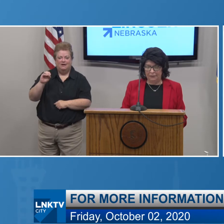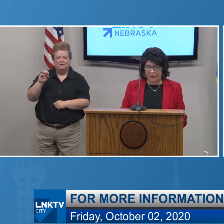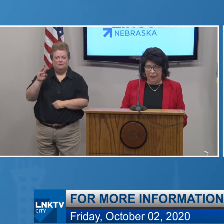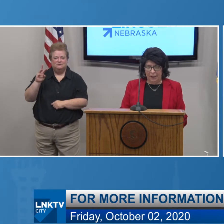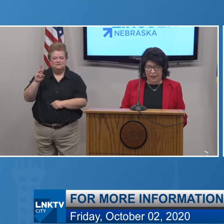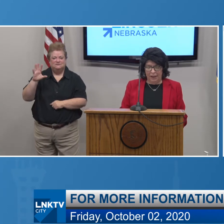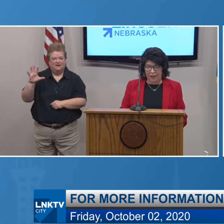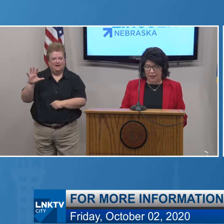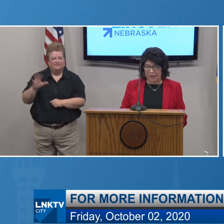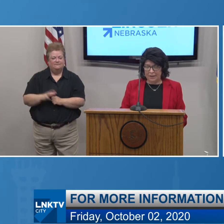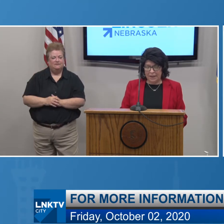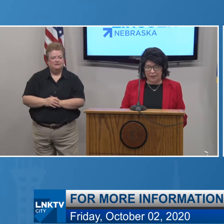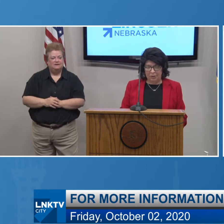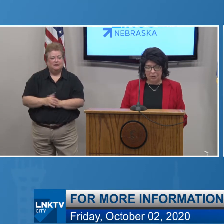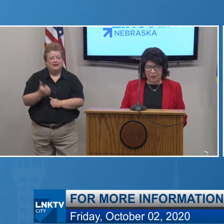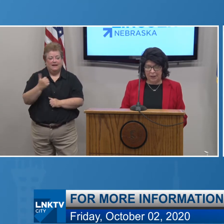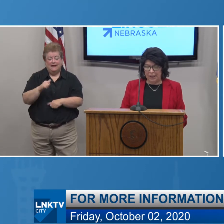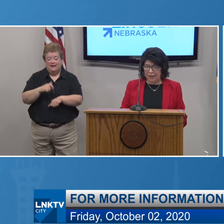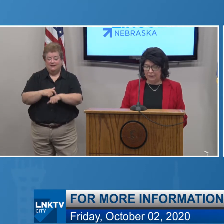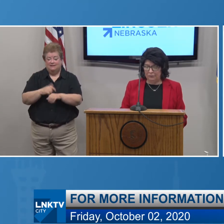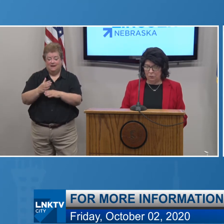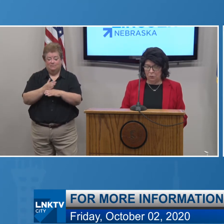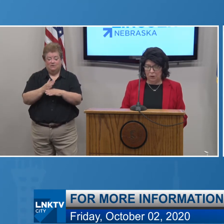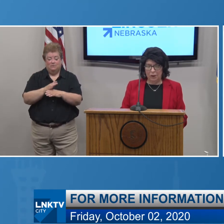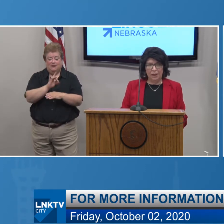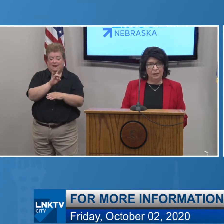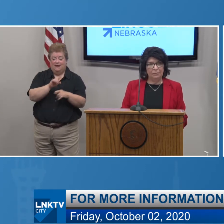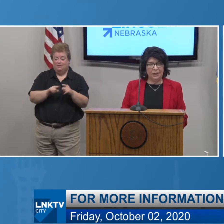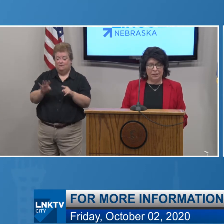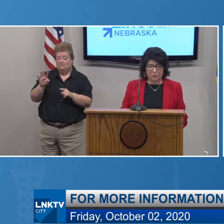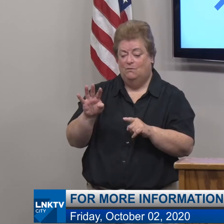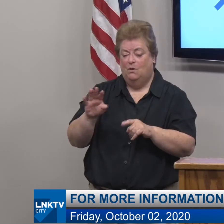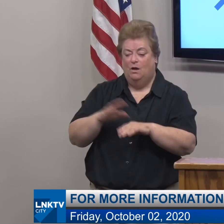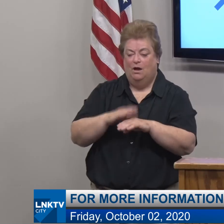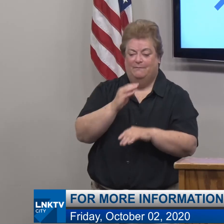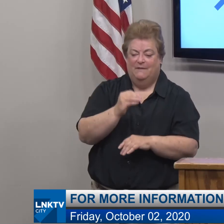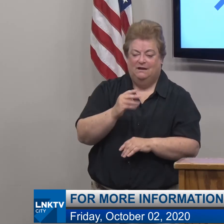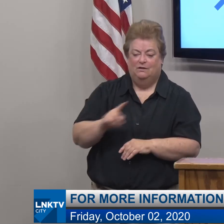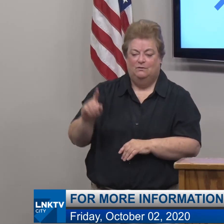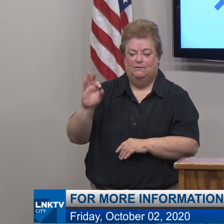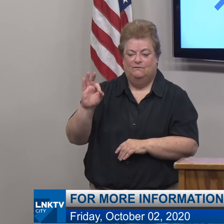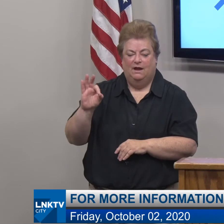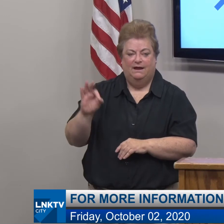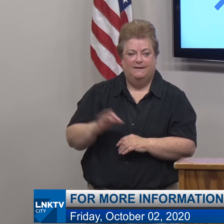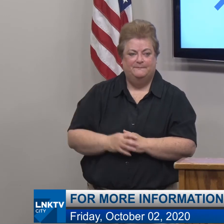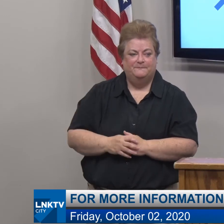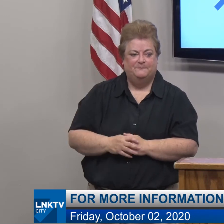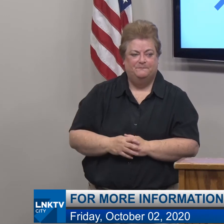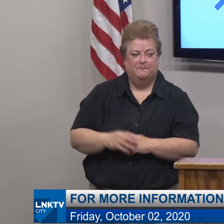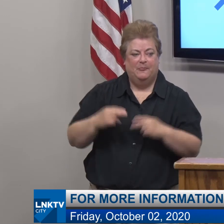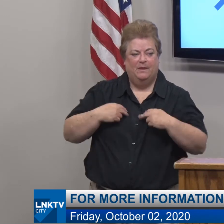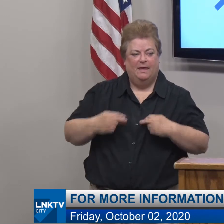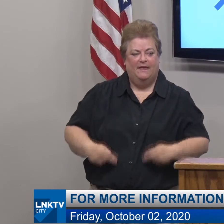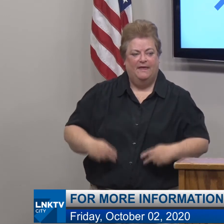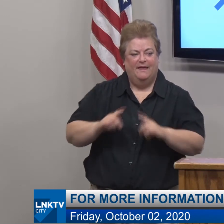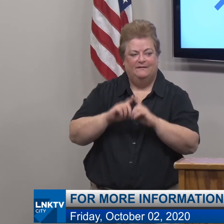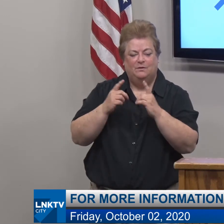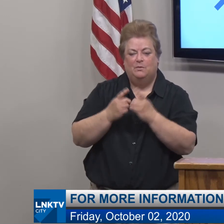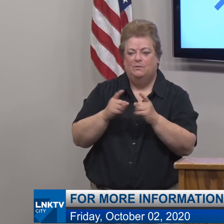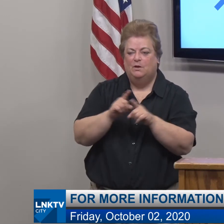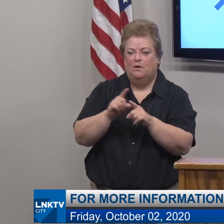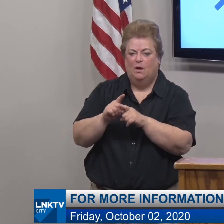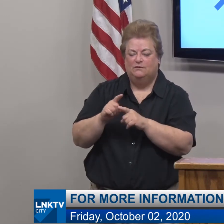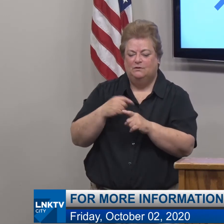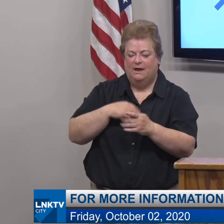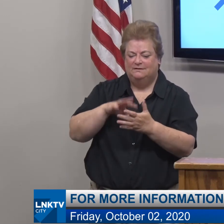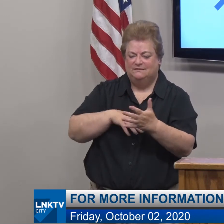402-441-8065 anytime between 8 and 4, Monday through Friday. The health department also has